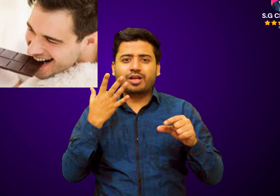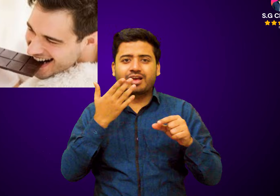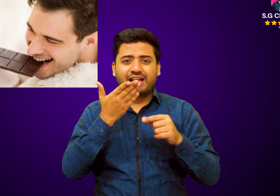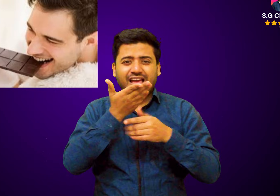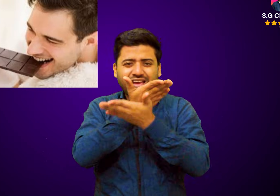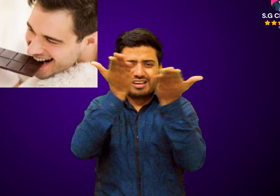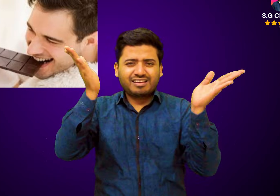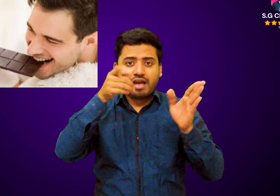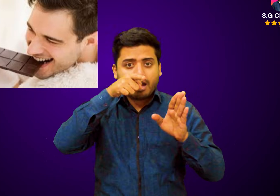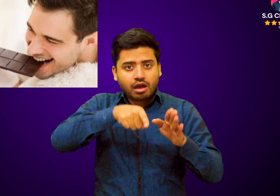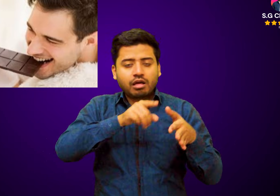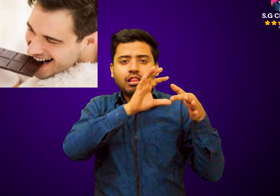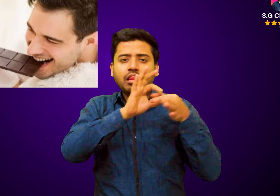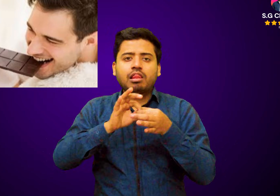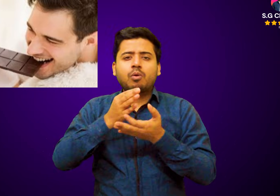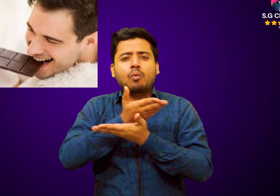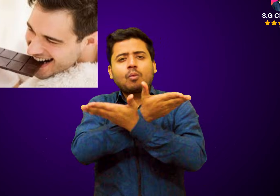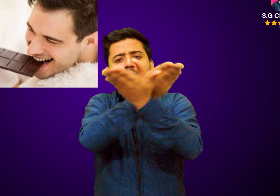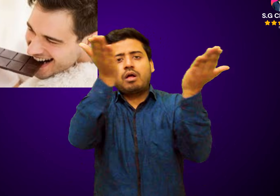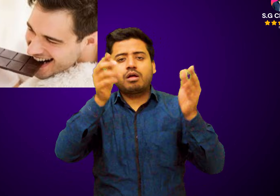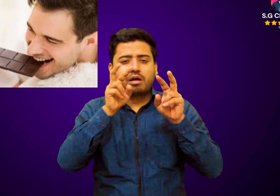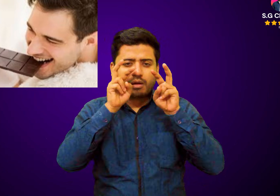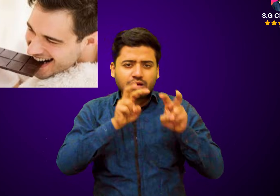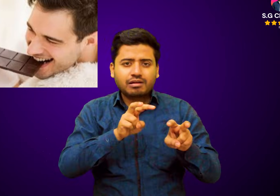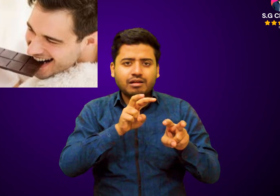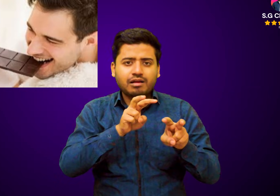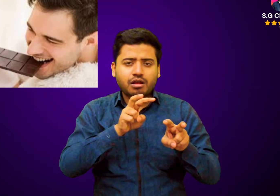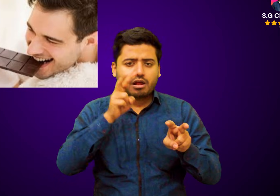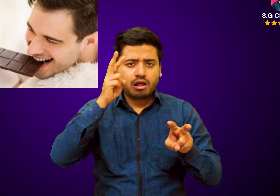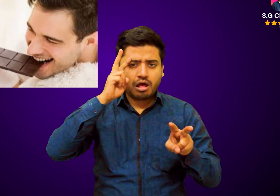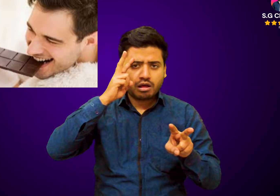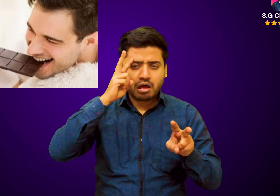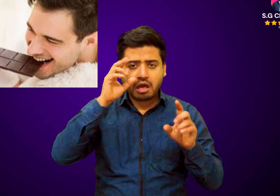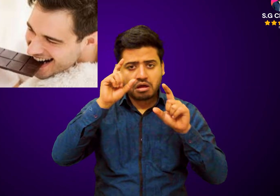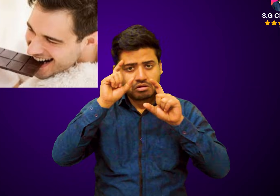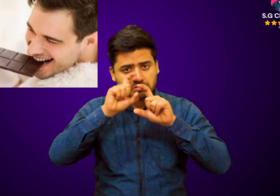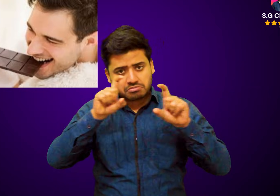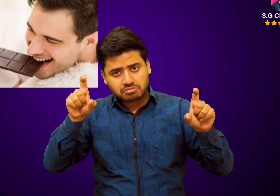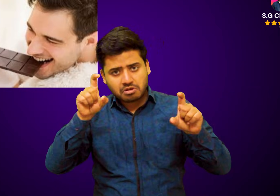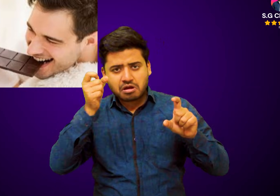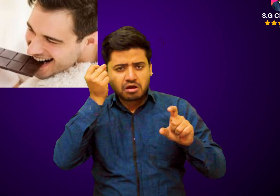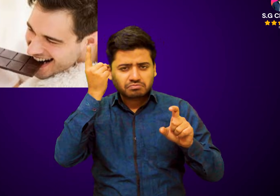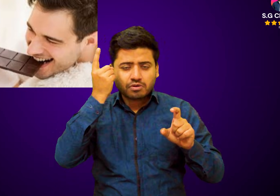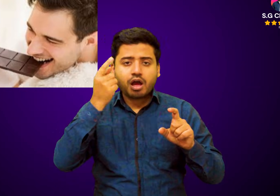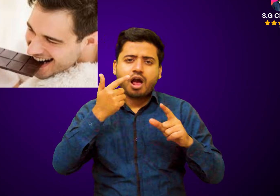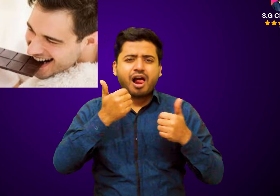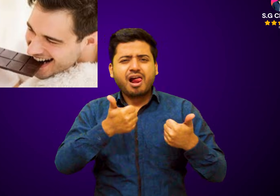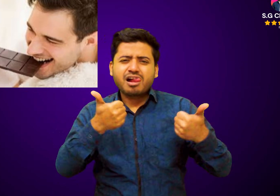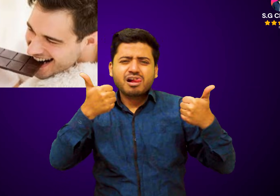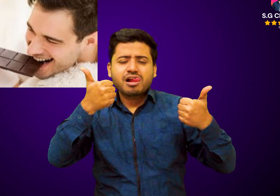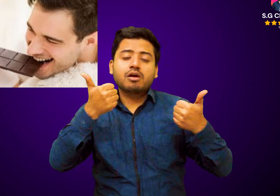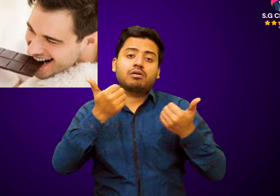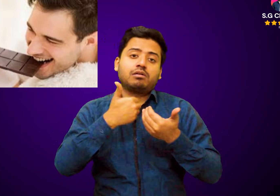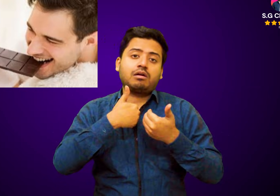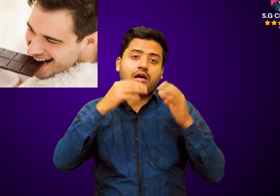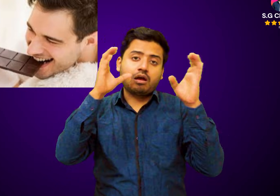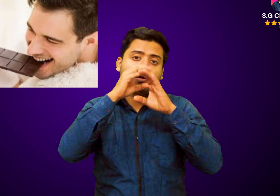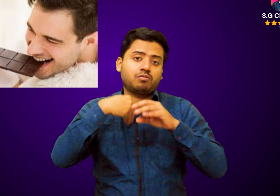requiring a minimum of 20% cocoa solids for milk chocolate. Indian FSSAI standards have historically allowed lower